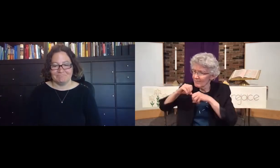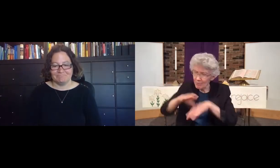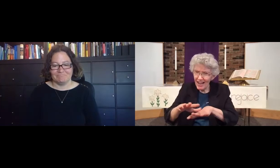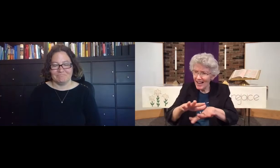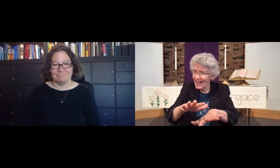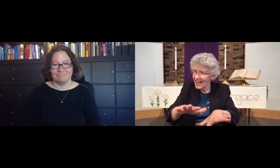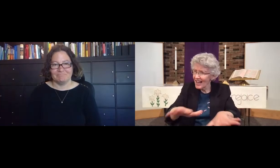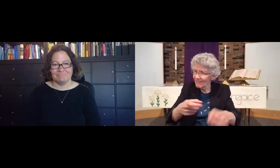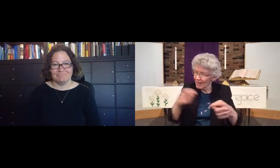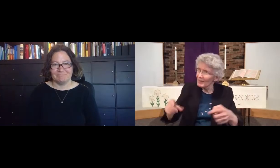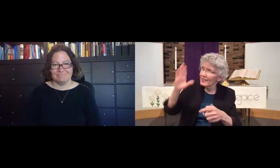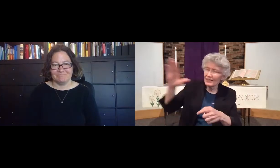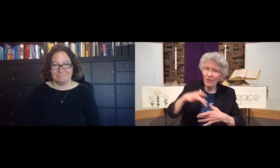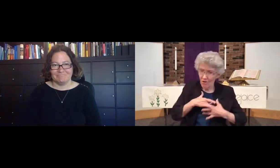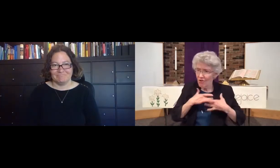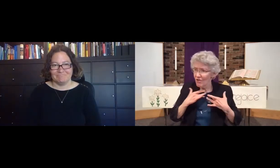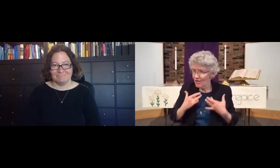the love of God,